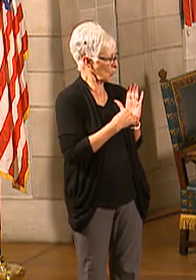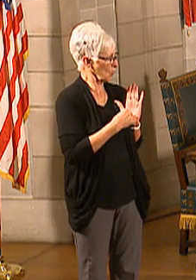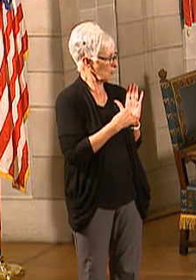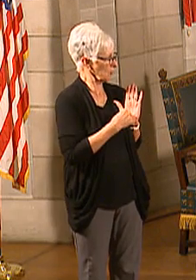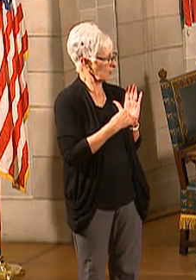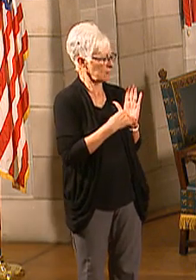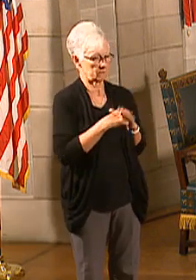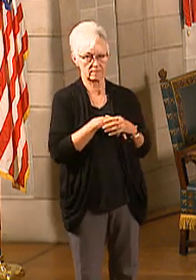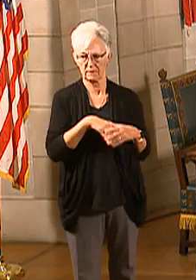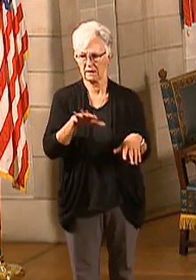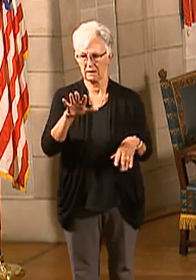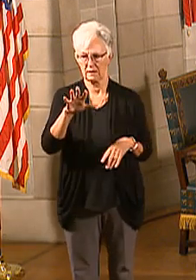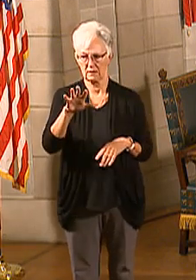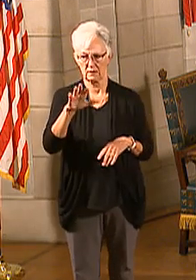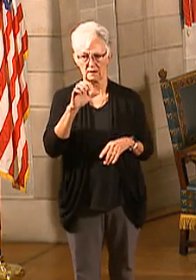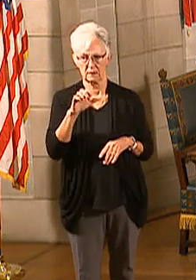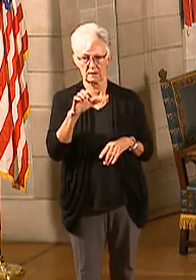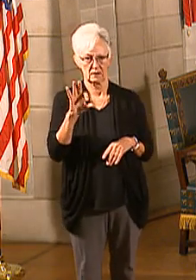it down.